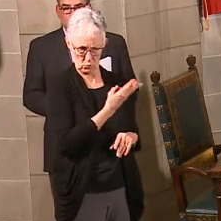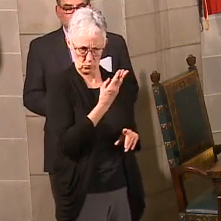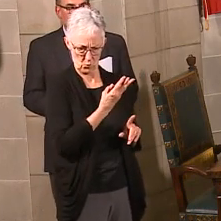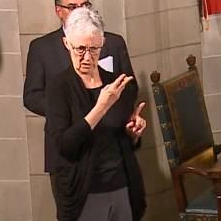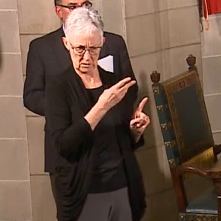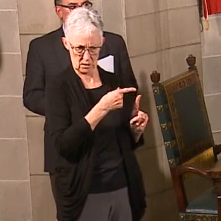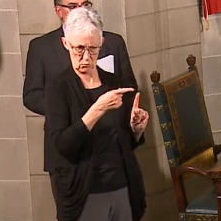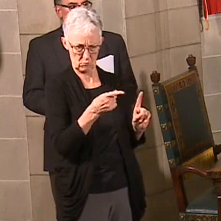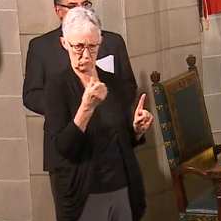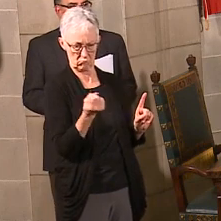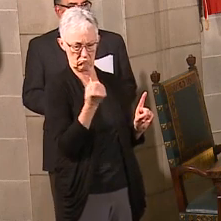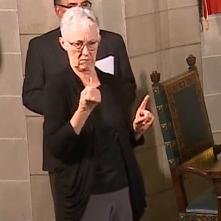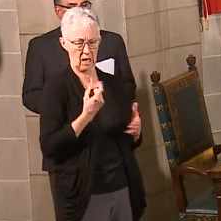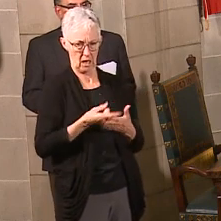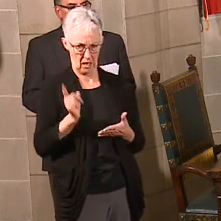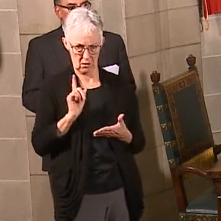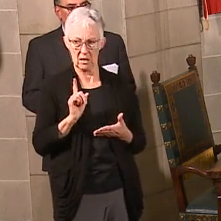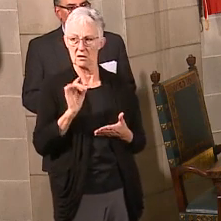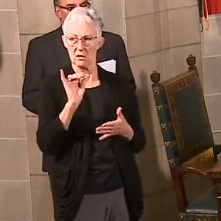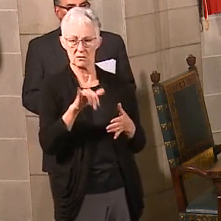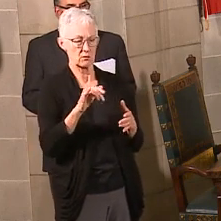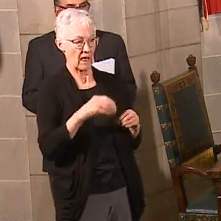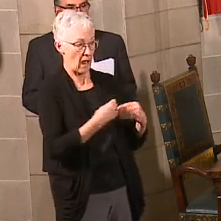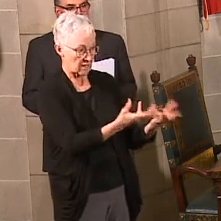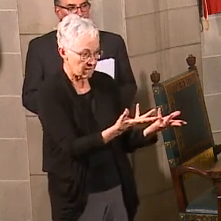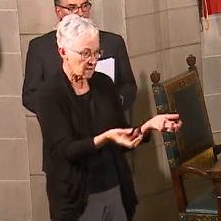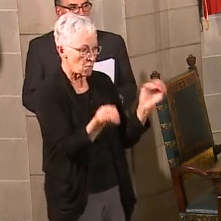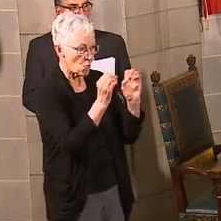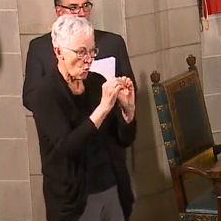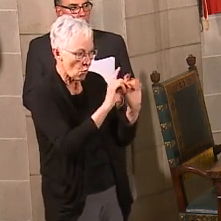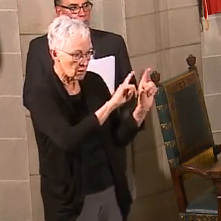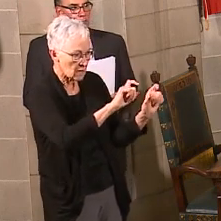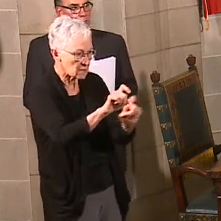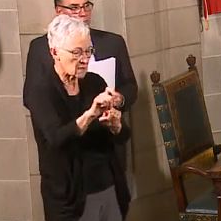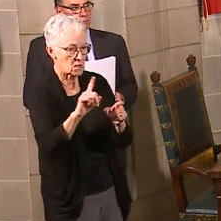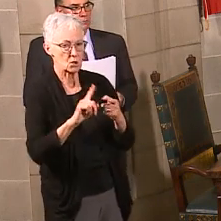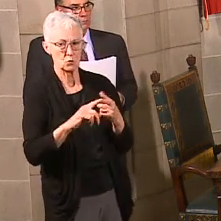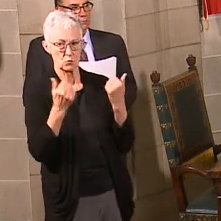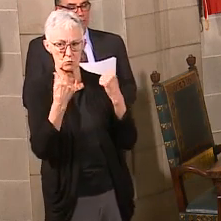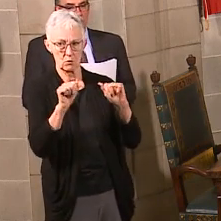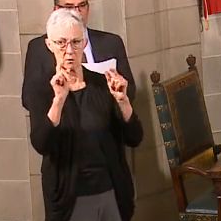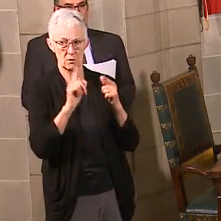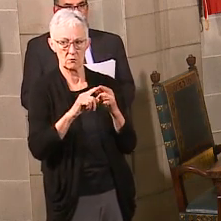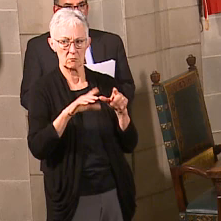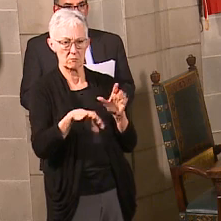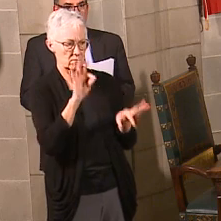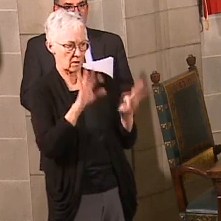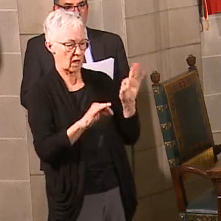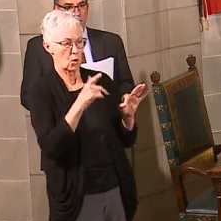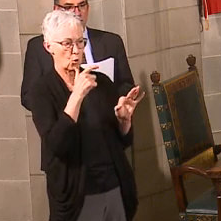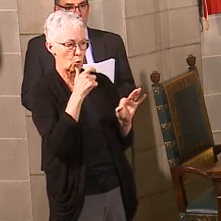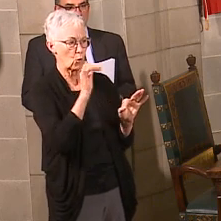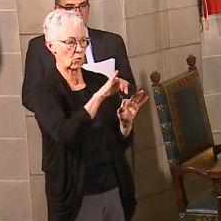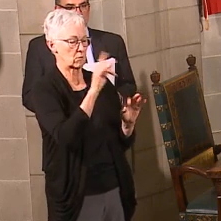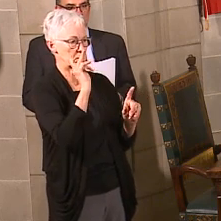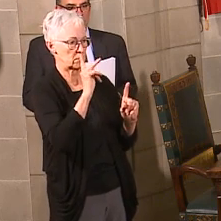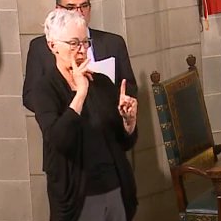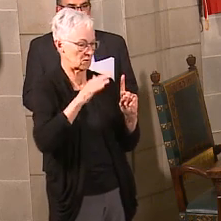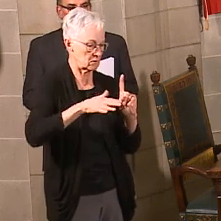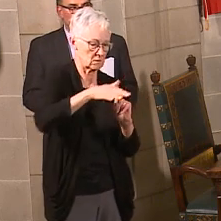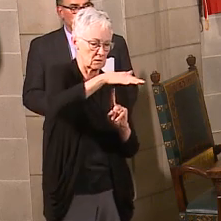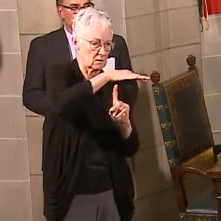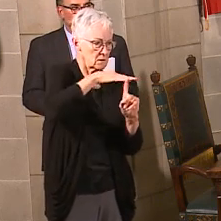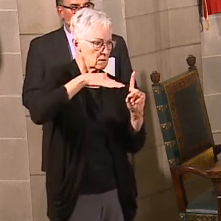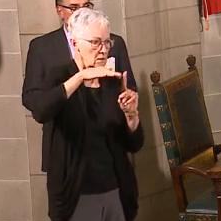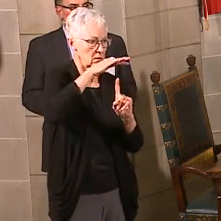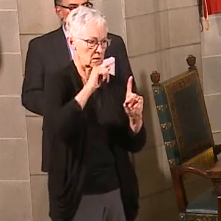doing additional testing, and the testing then leads to additional contract tracing, and that's one of the areas where we need to provide Grand Island and